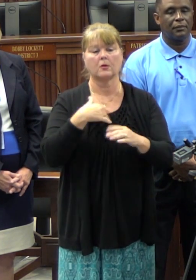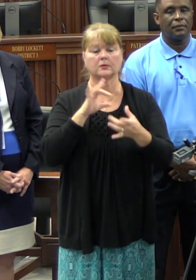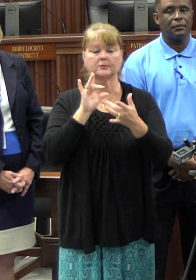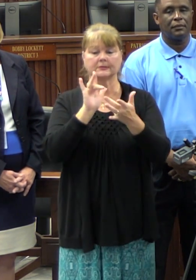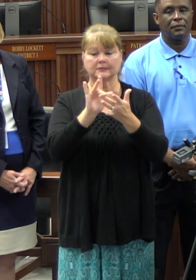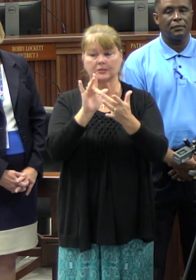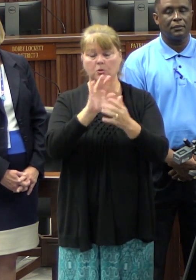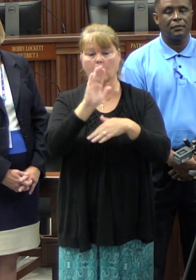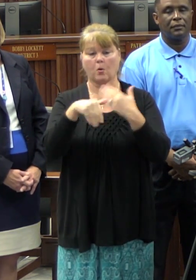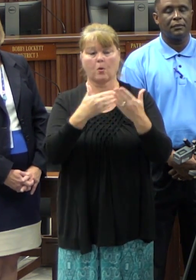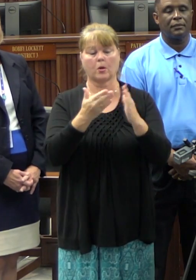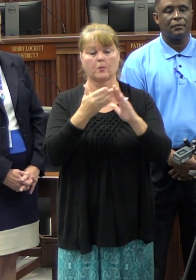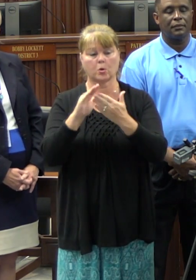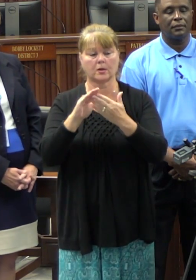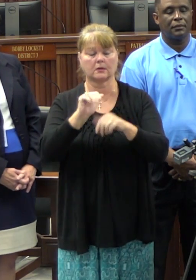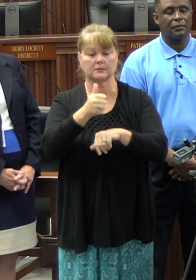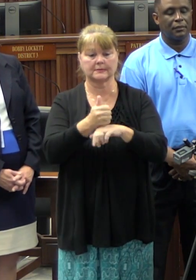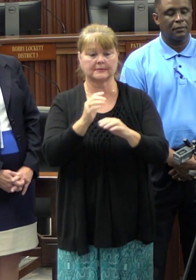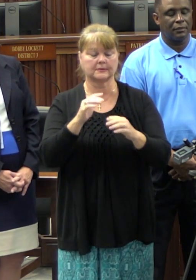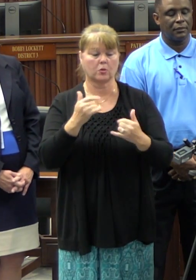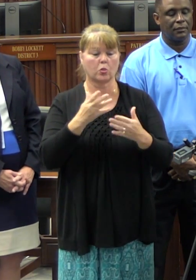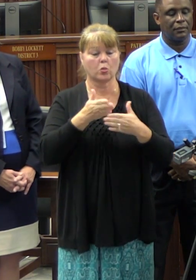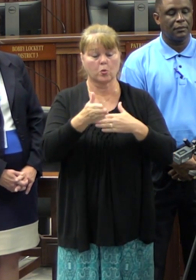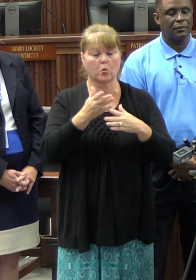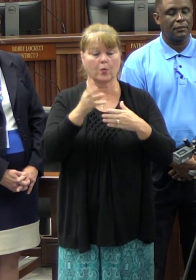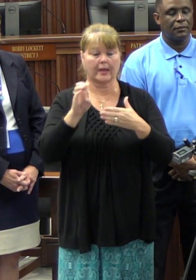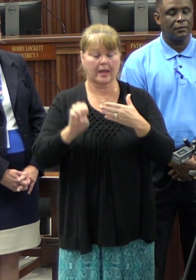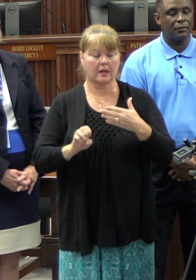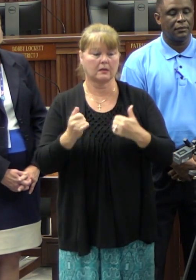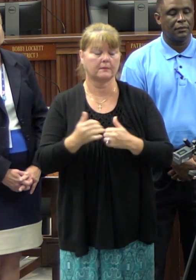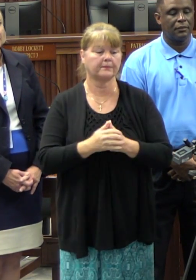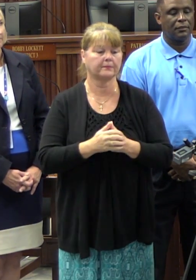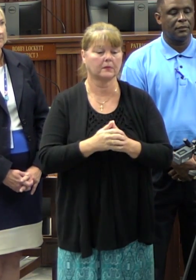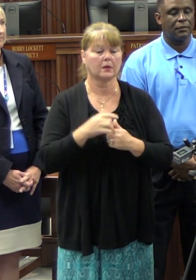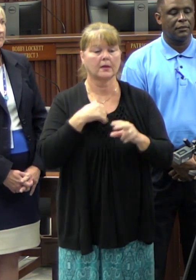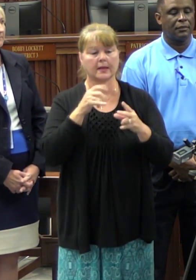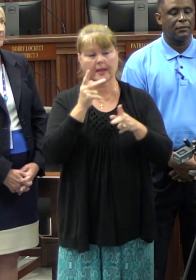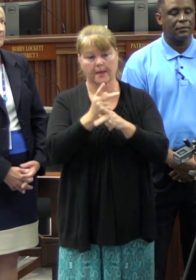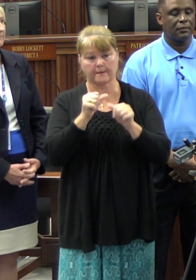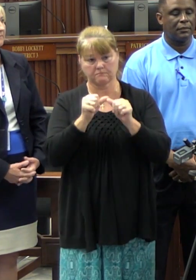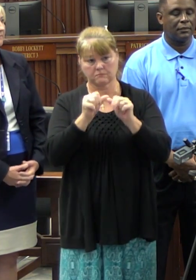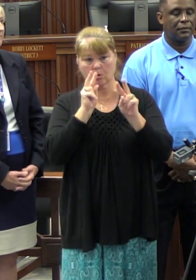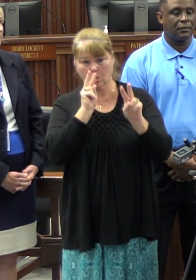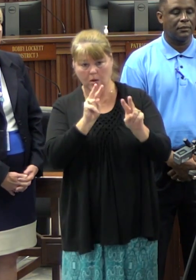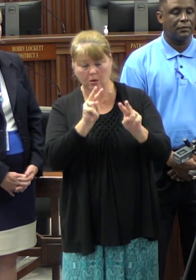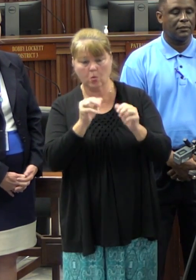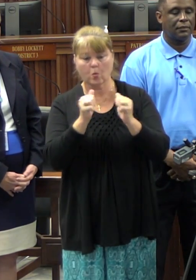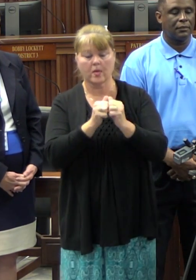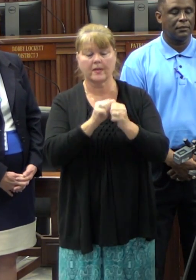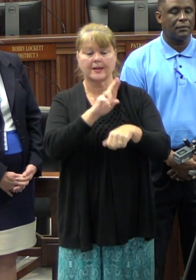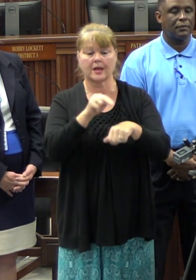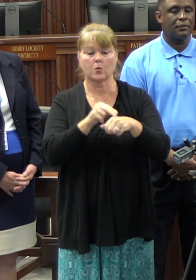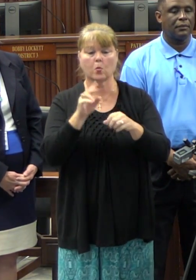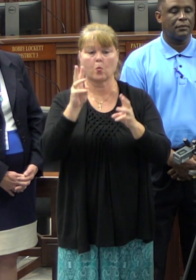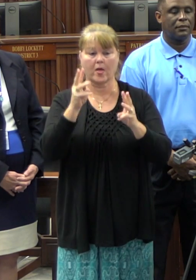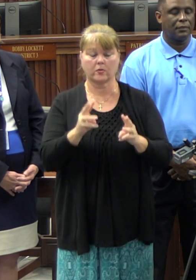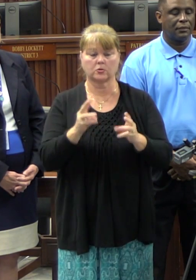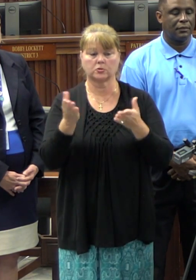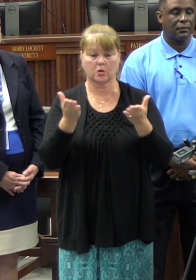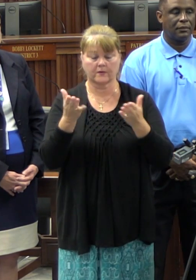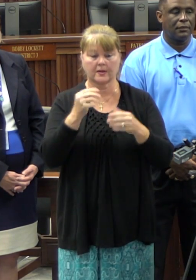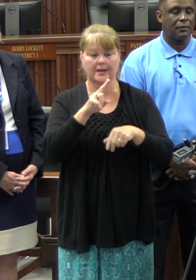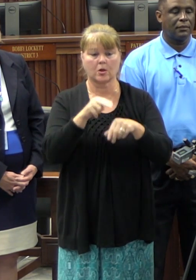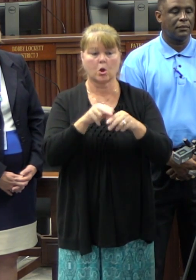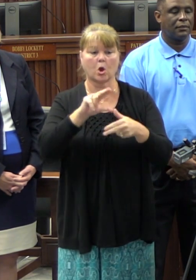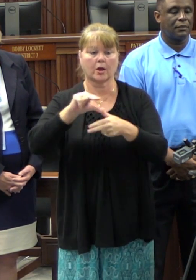the weekend. Some of the other activities we did throughout the weekend, we kept monitoring with the National Weather Service and also